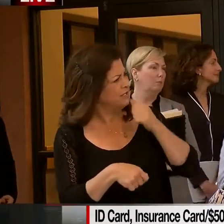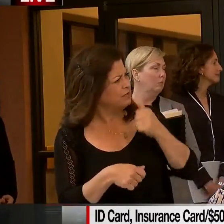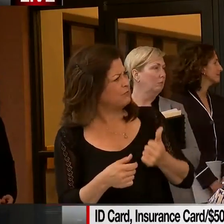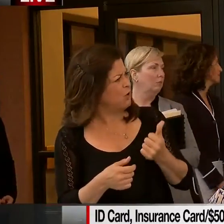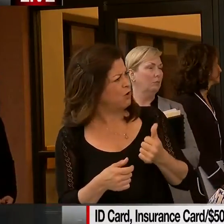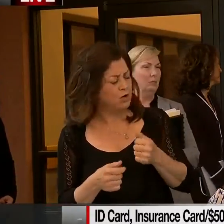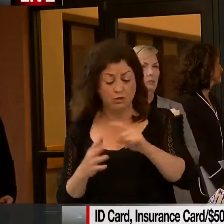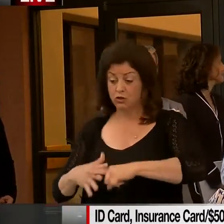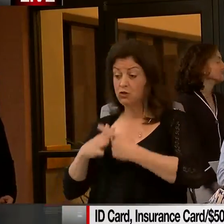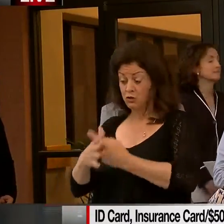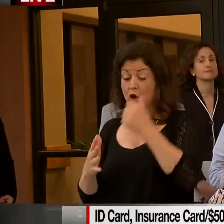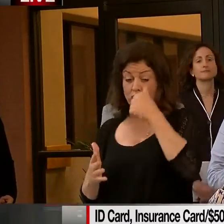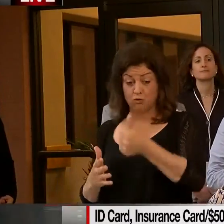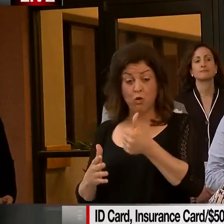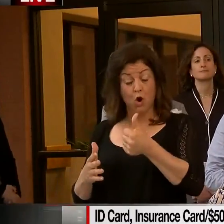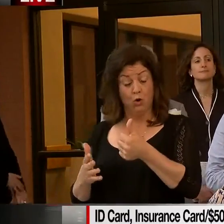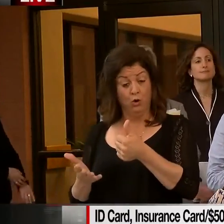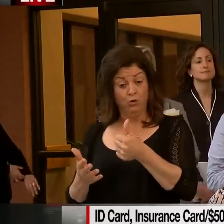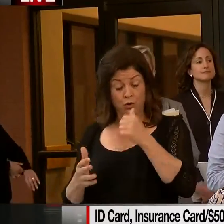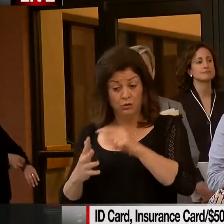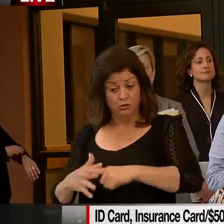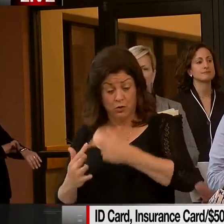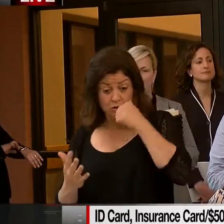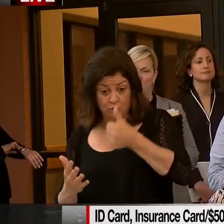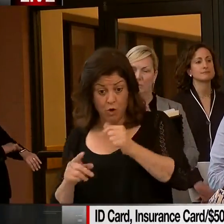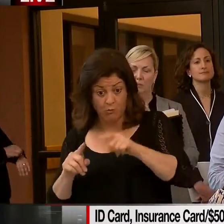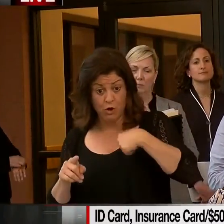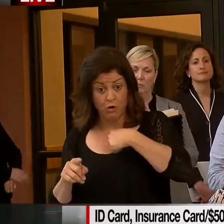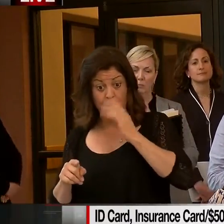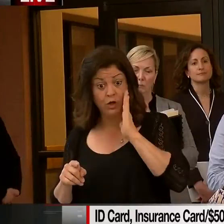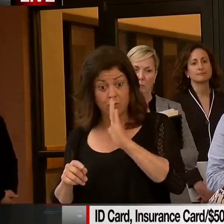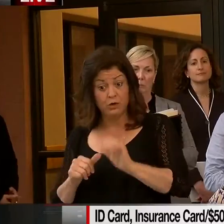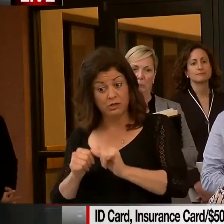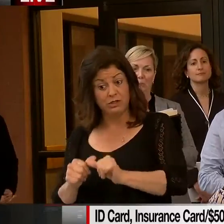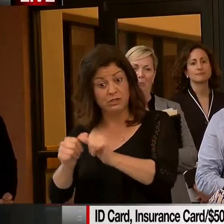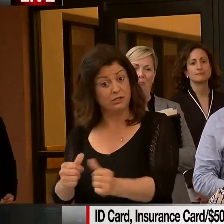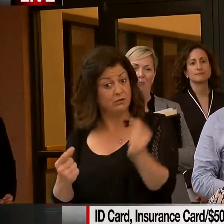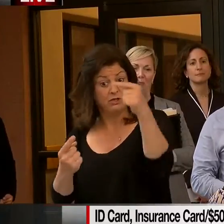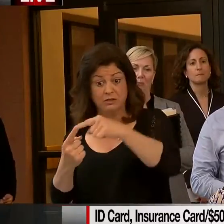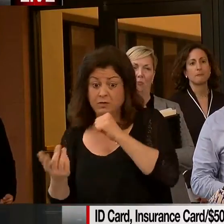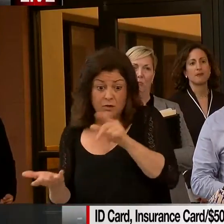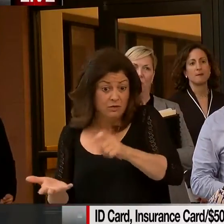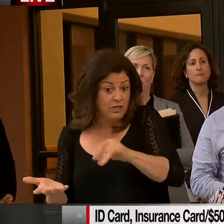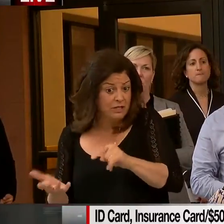It starts tomorrow, but we're gonna operate this until we no longer need to operate it. But it will